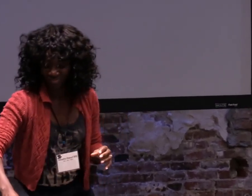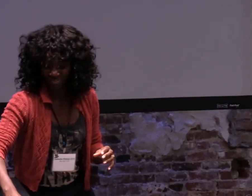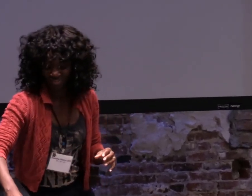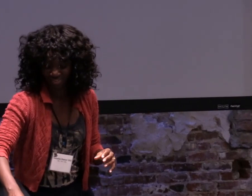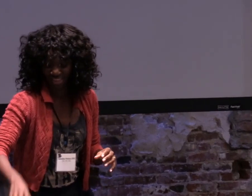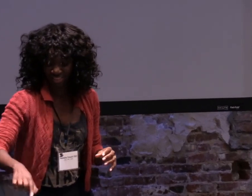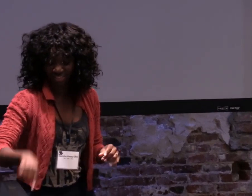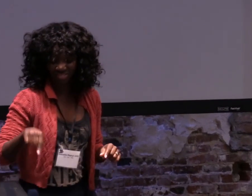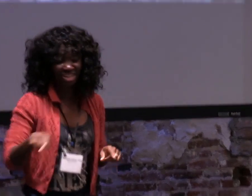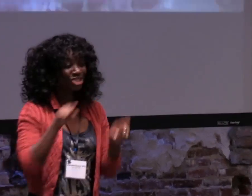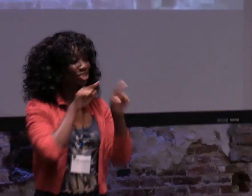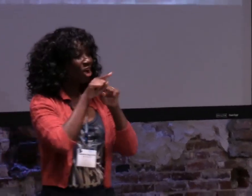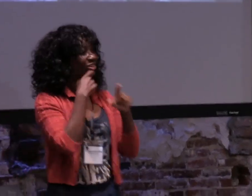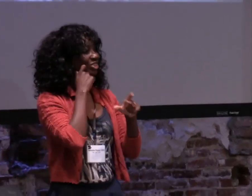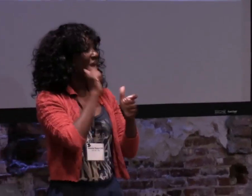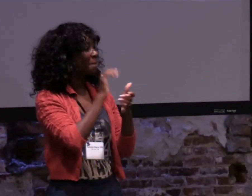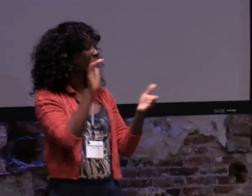is this silver star.